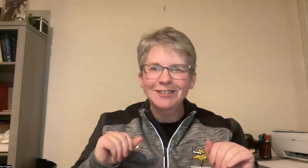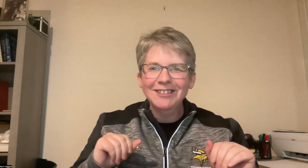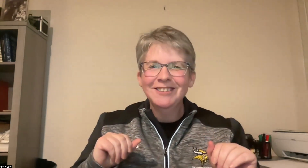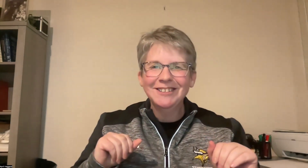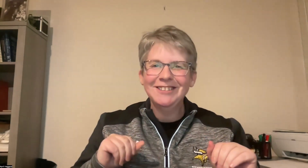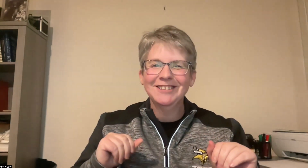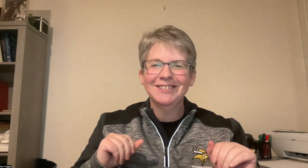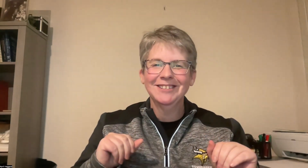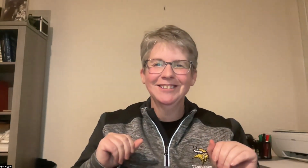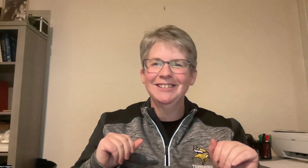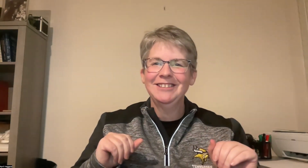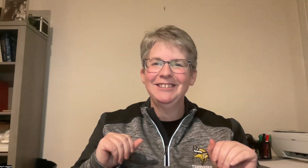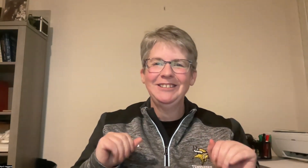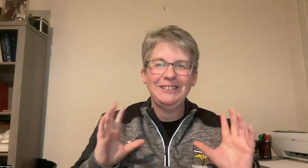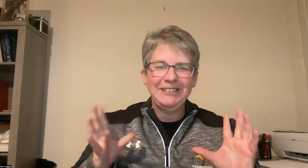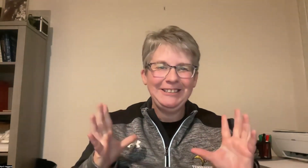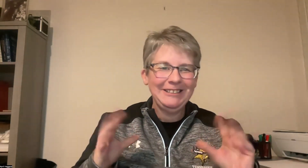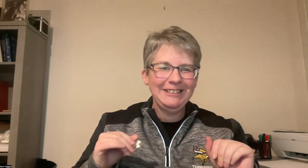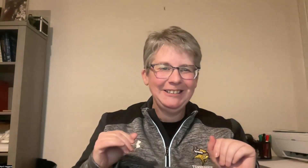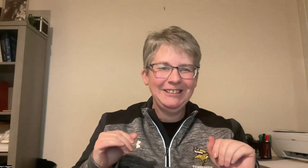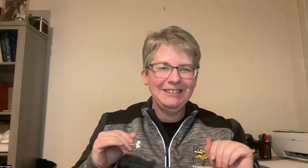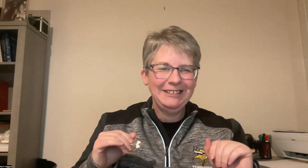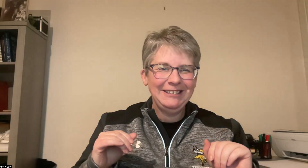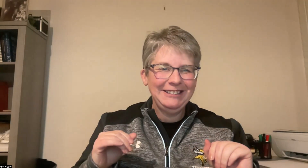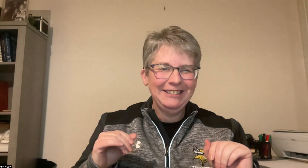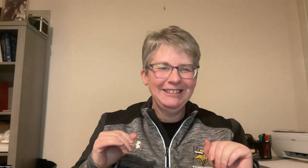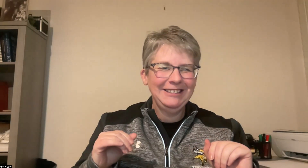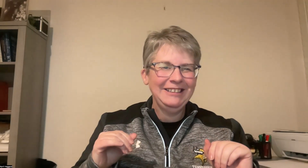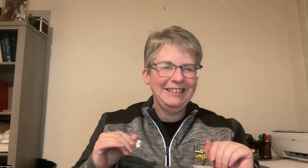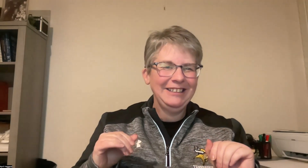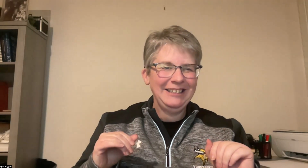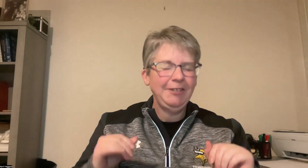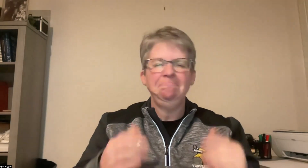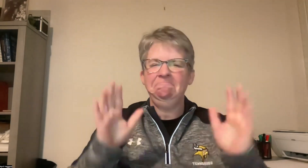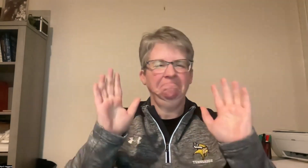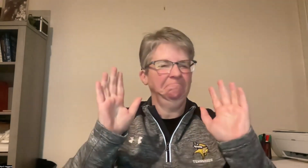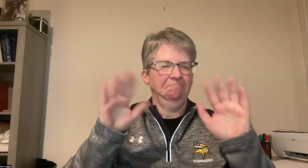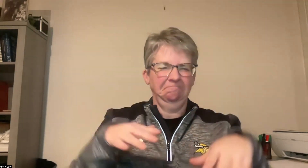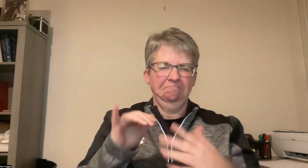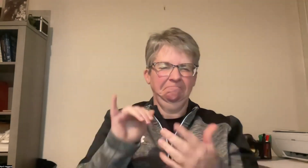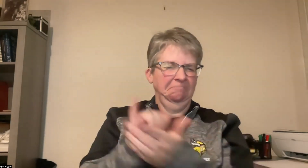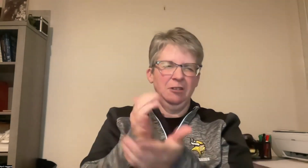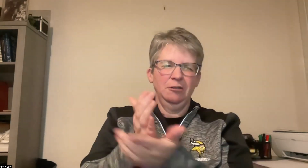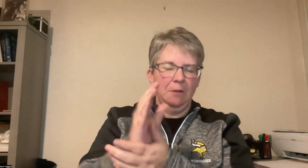Oh, darn. Yeah, I'm not Quite sure yet. what the issue is. This is a new computer from work, so